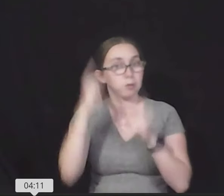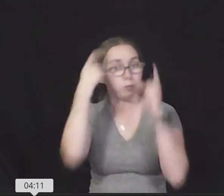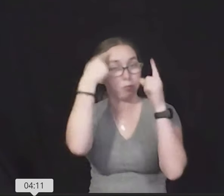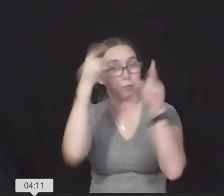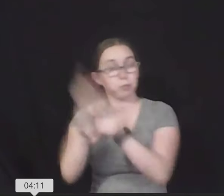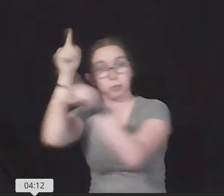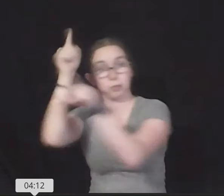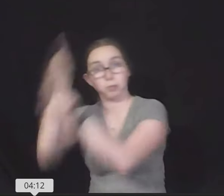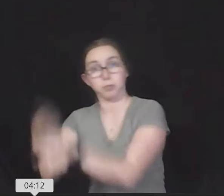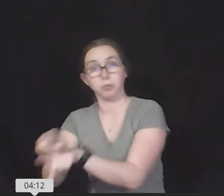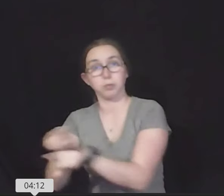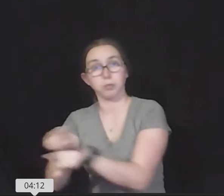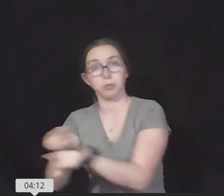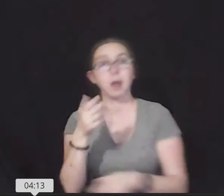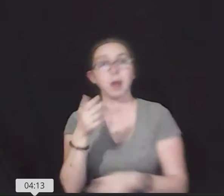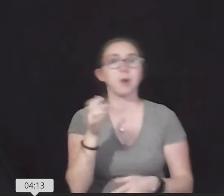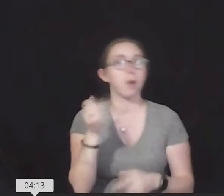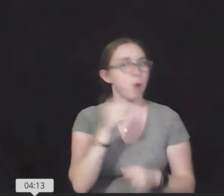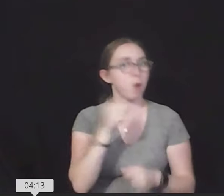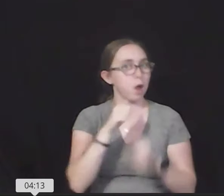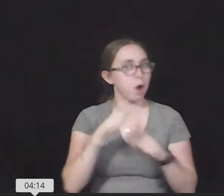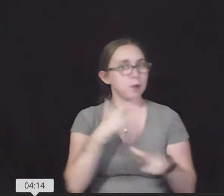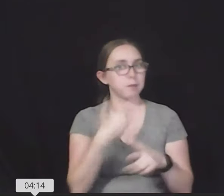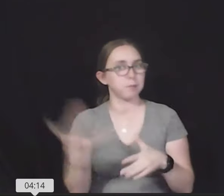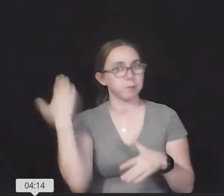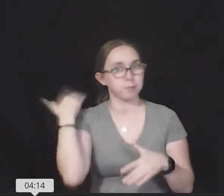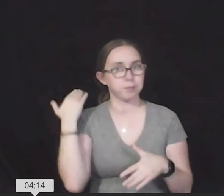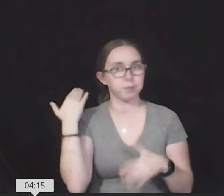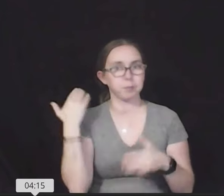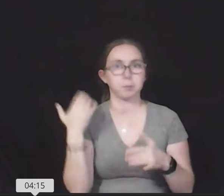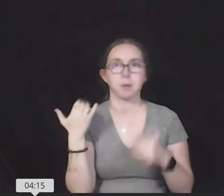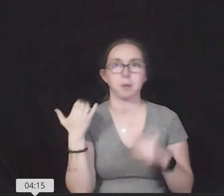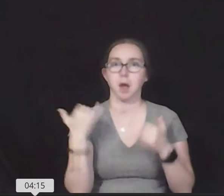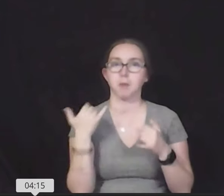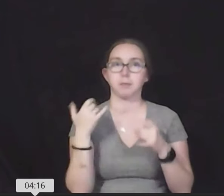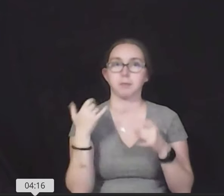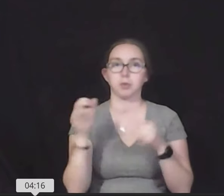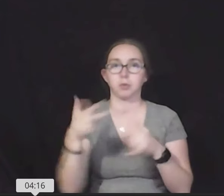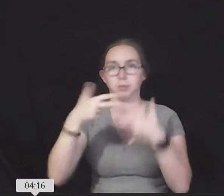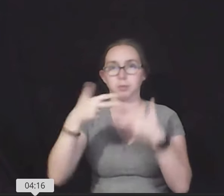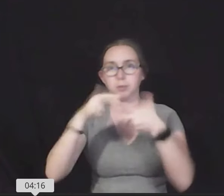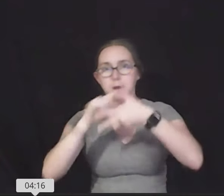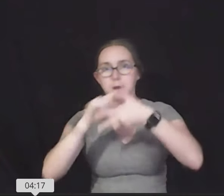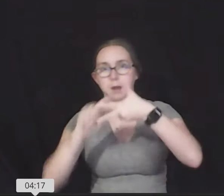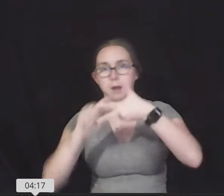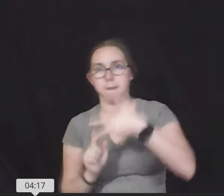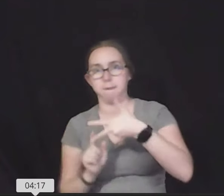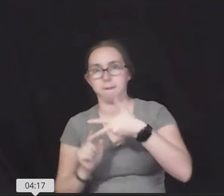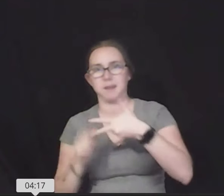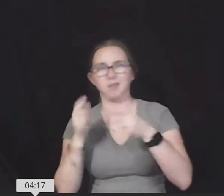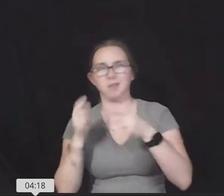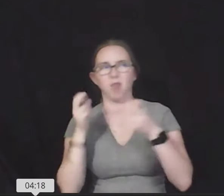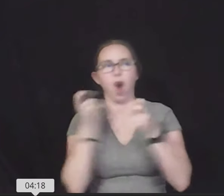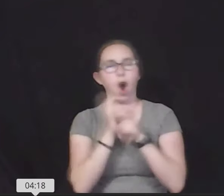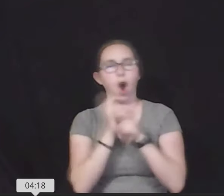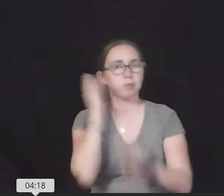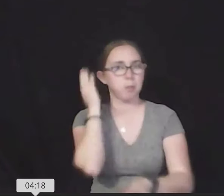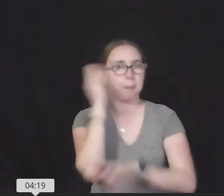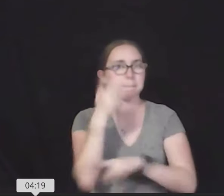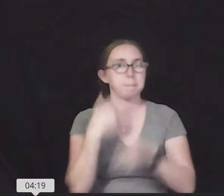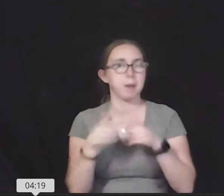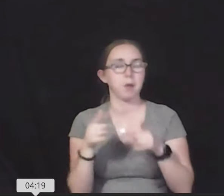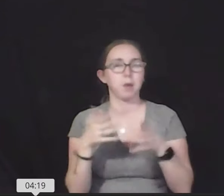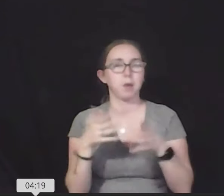before. That's what we said earlier. Remember, these 3 are going to be very tricky. We know this one's not power because we wouldn't put the word in